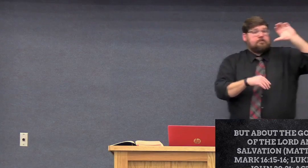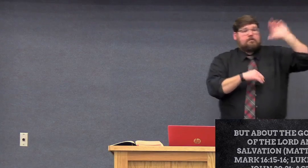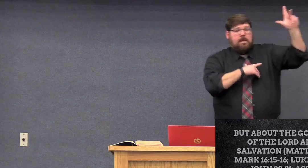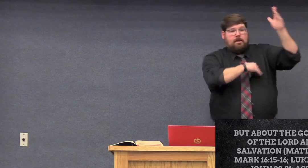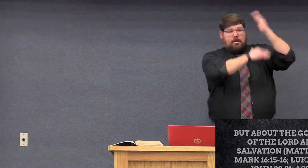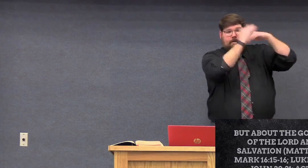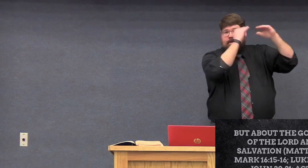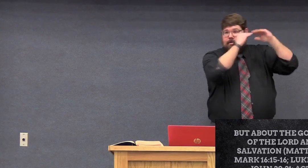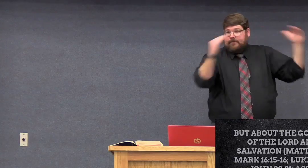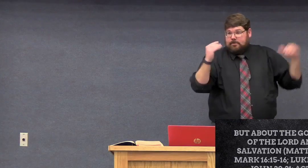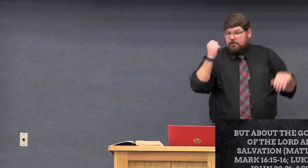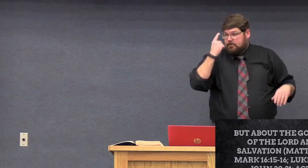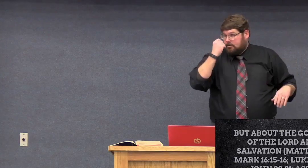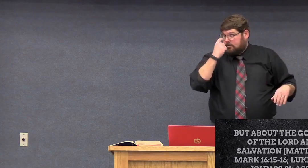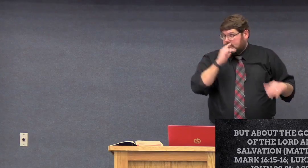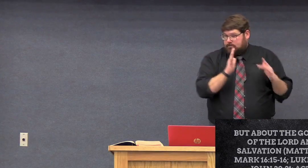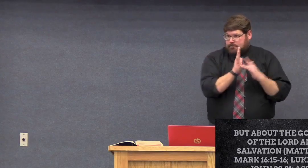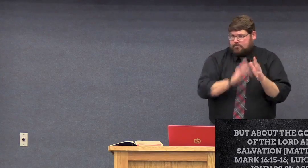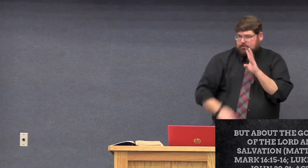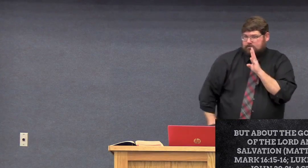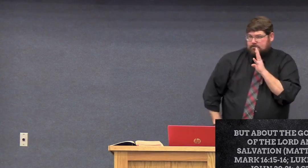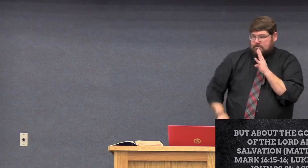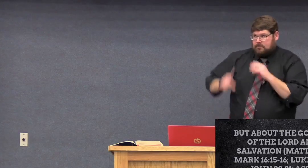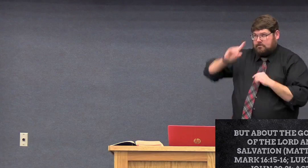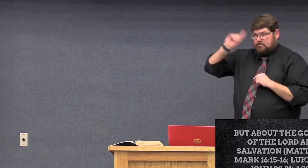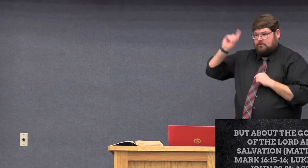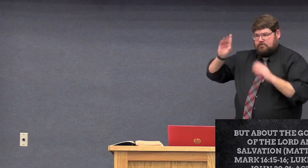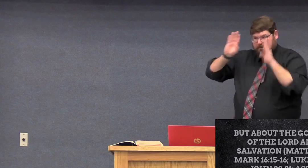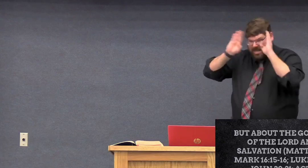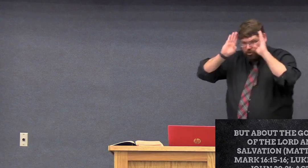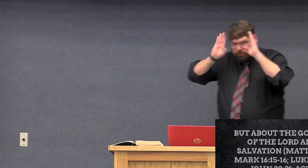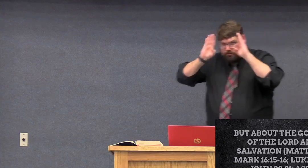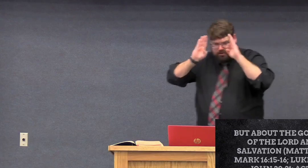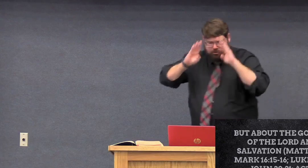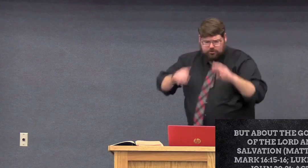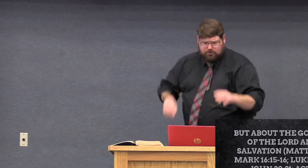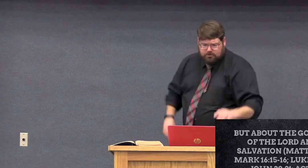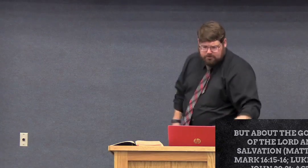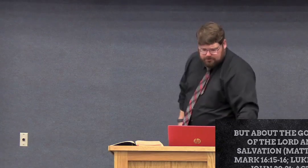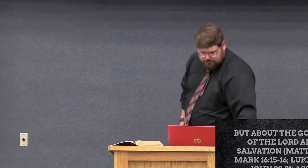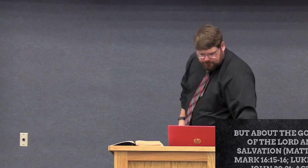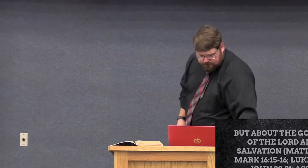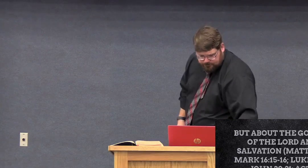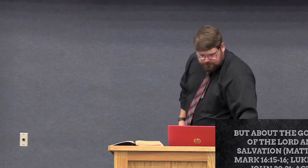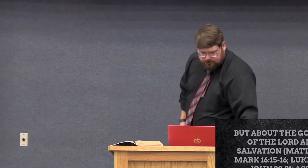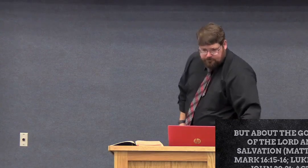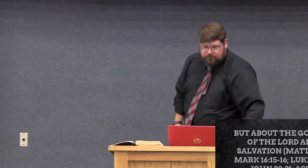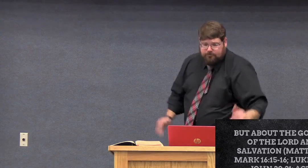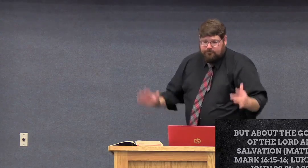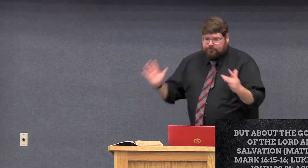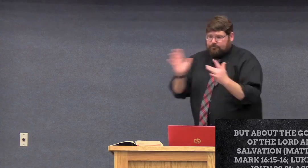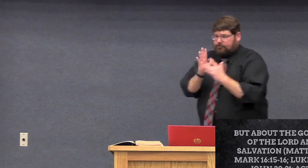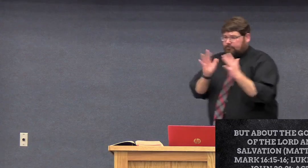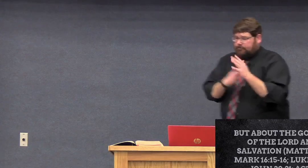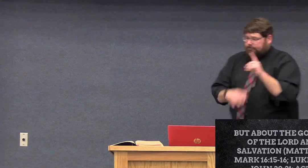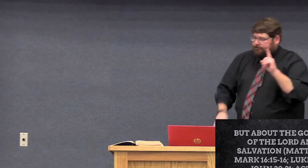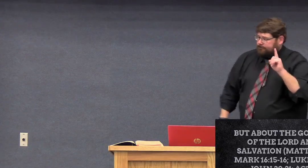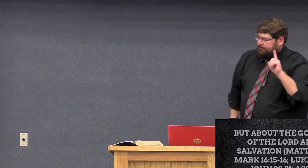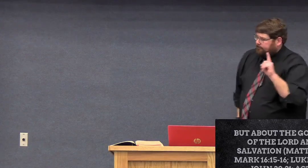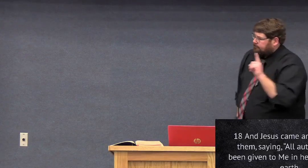about the good news of the Lord, right before Jesus ascended into heaven, He said these things. Jesus